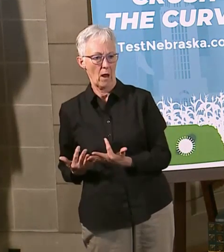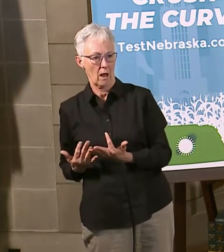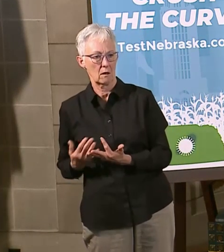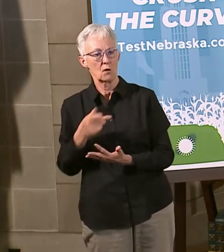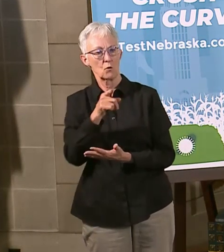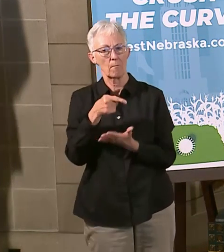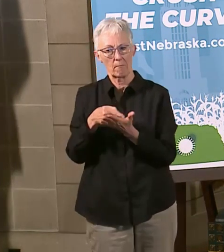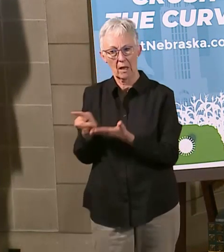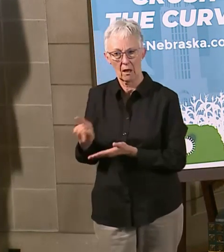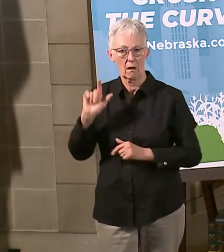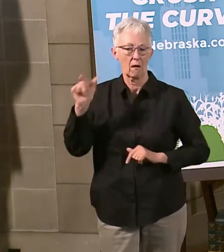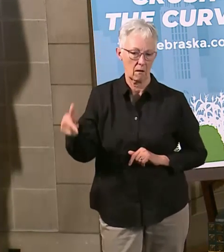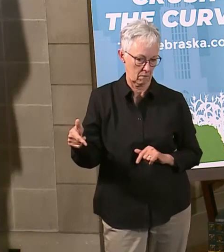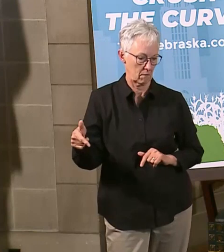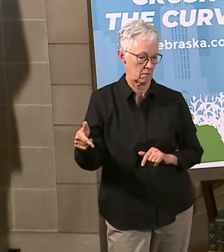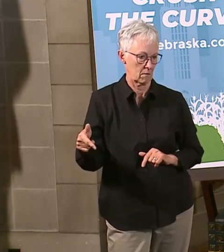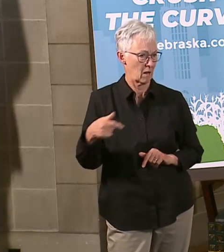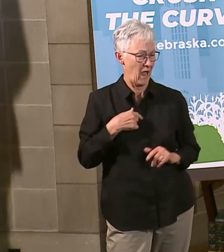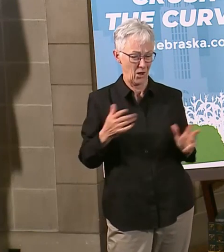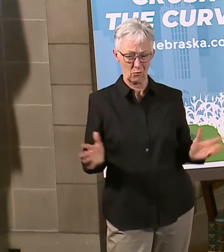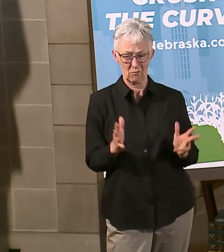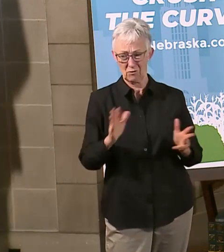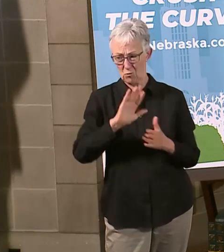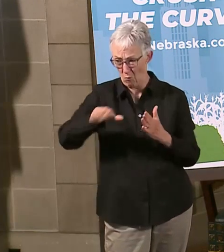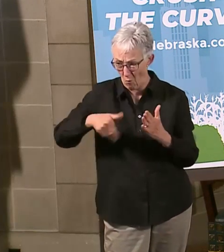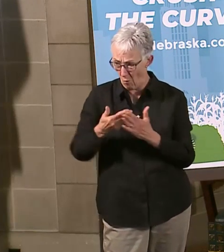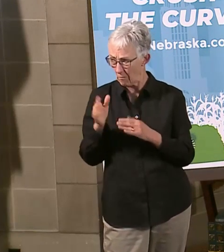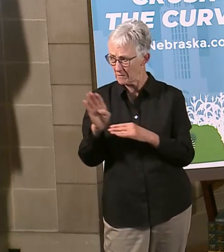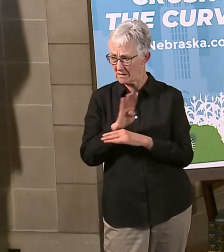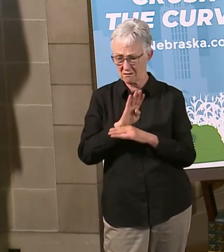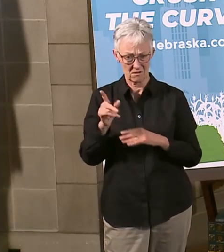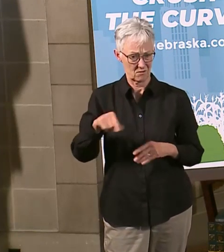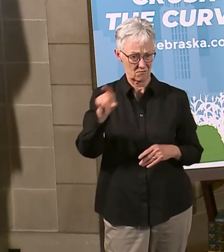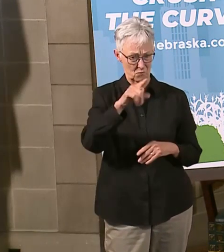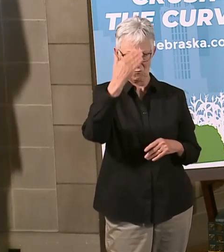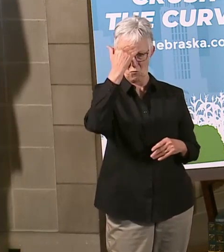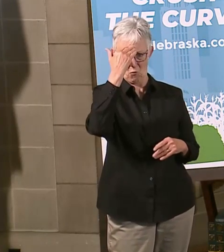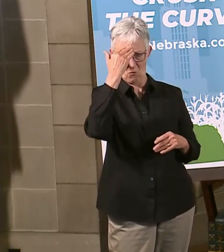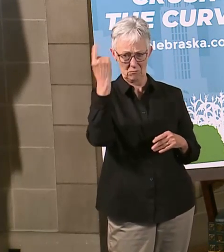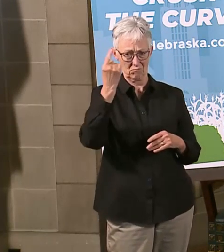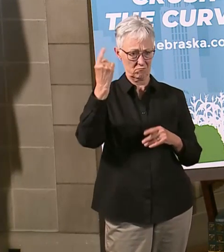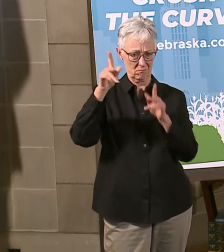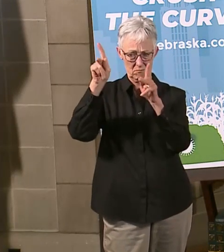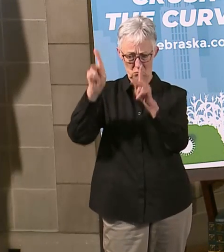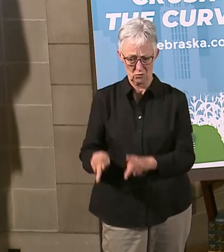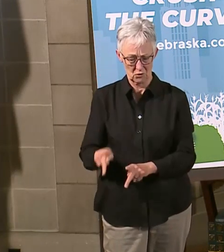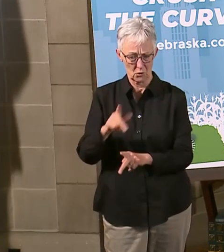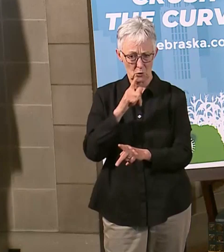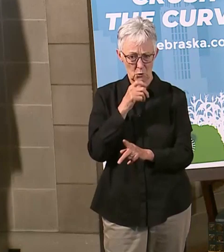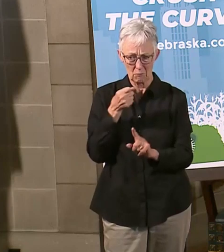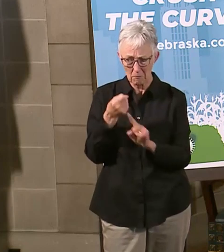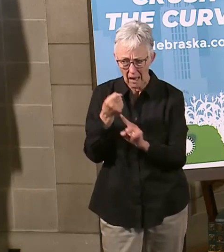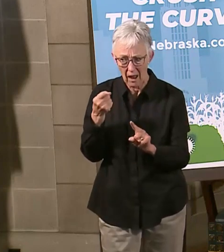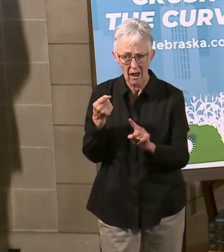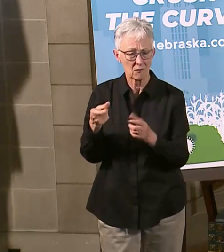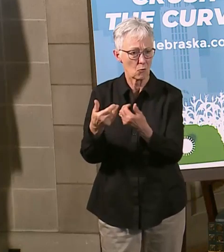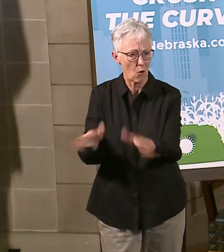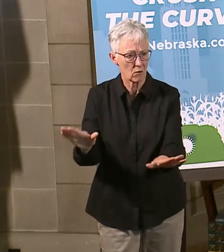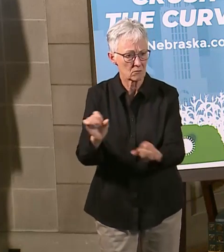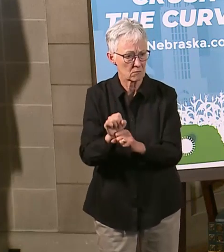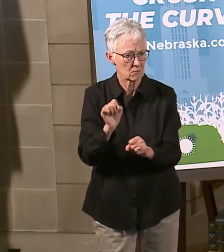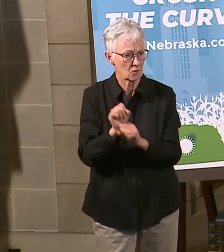would encourage all businesses, if you know somebody who has been impacted by the coronavirus, use your good judgment and common sense about how you want to treat that person.